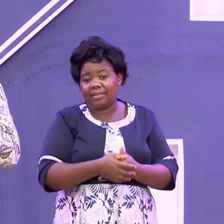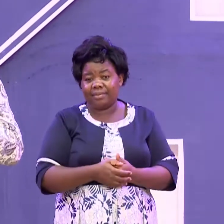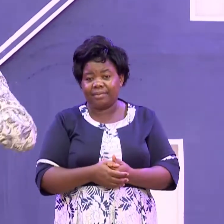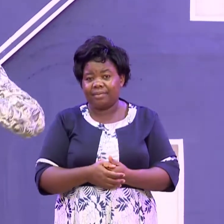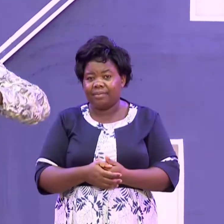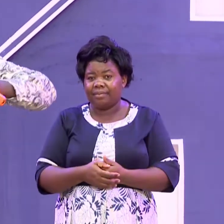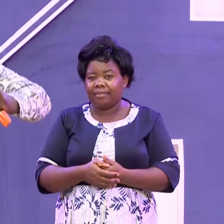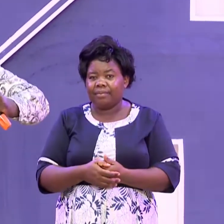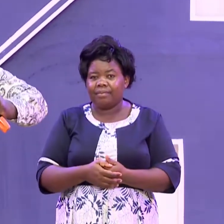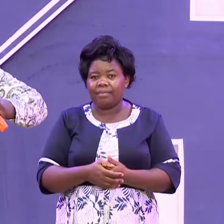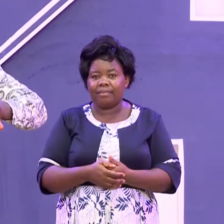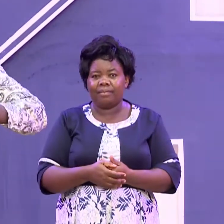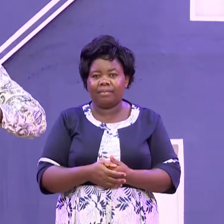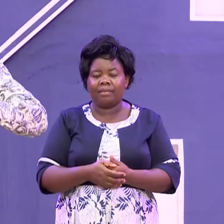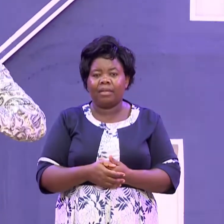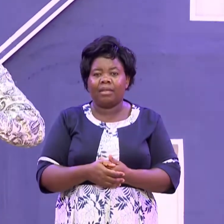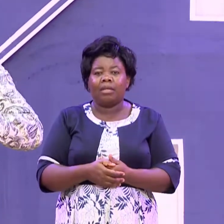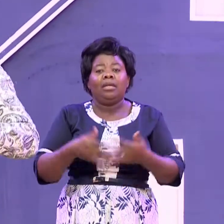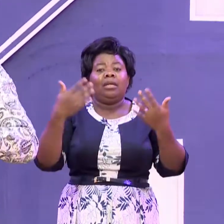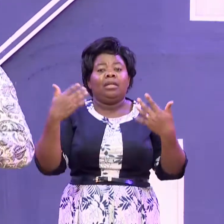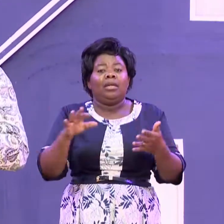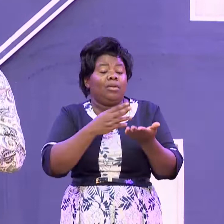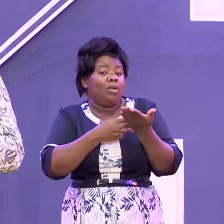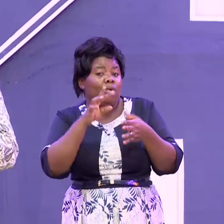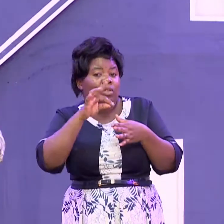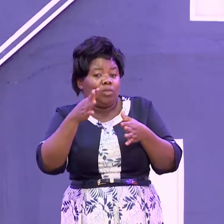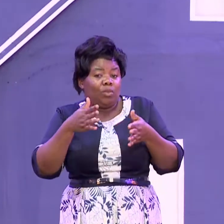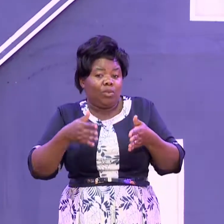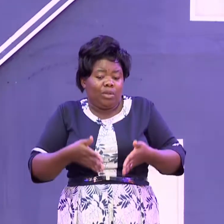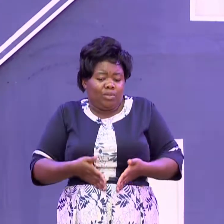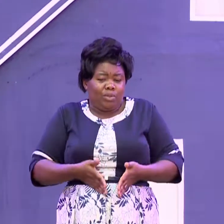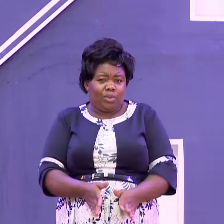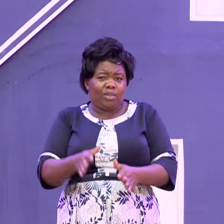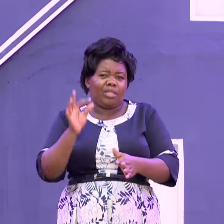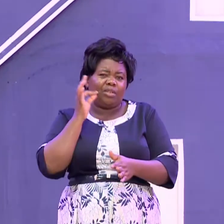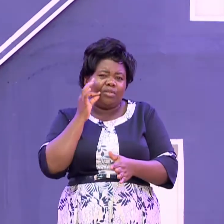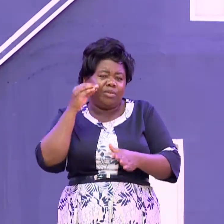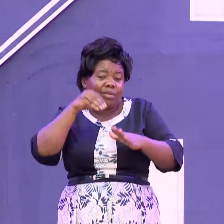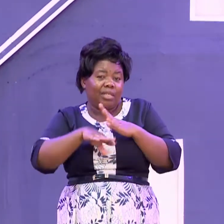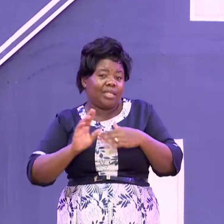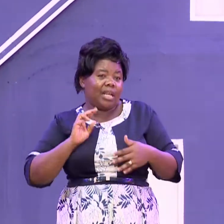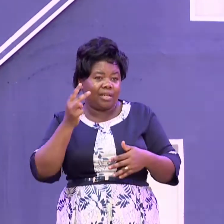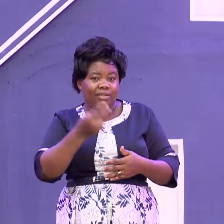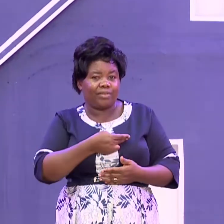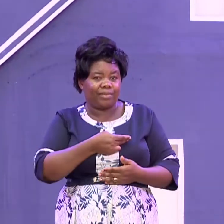wange. So the Holy Spirit produces this fruit in us. Kati Omwoyo Omutukuvu abala bino ebibala mu